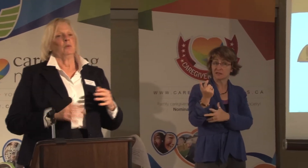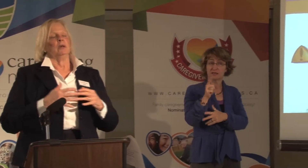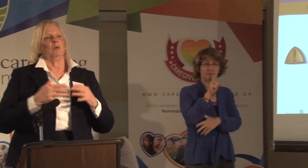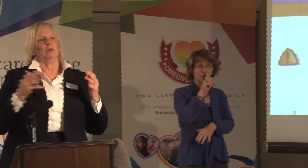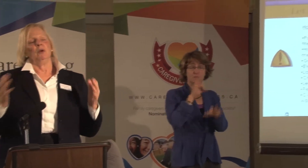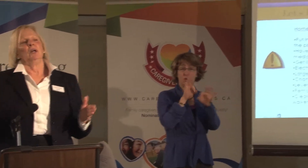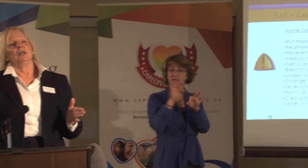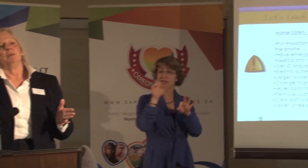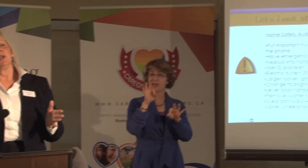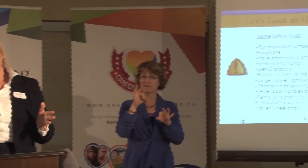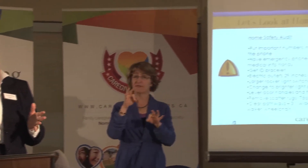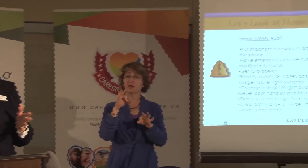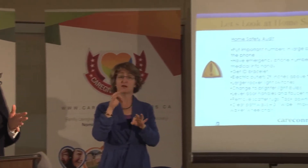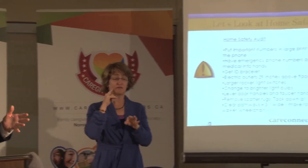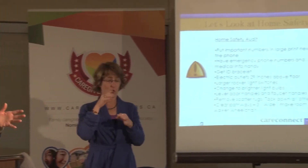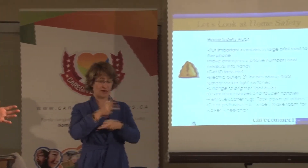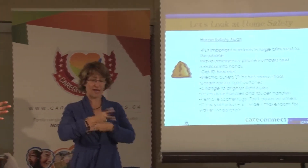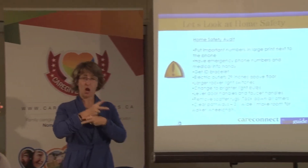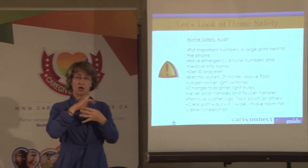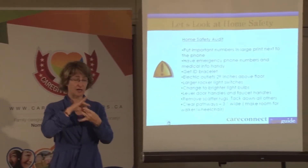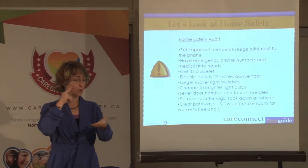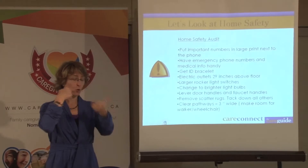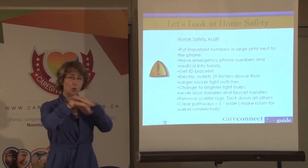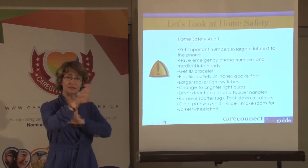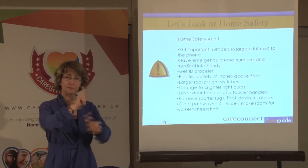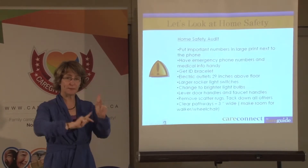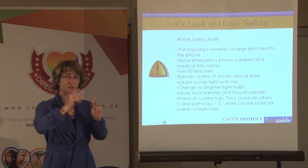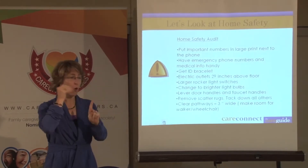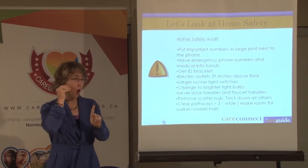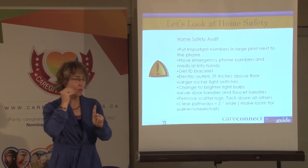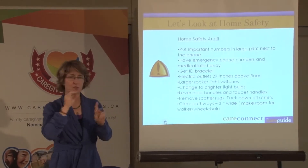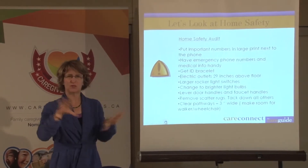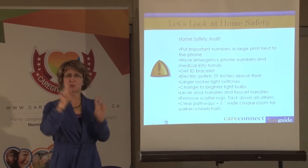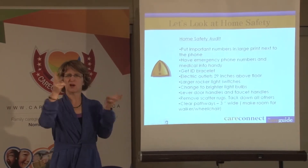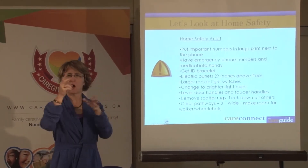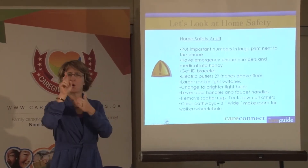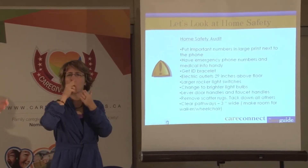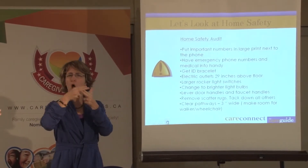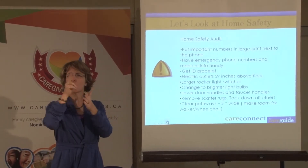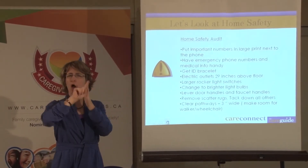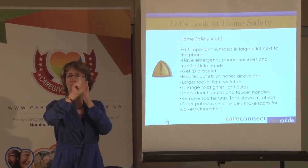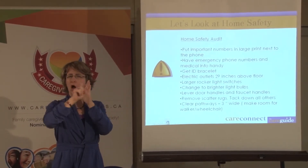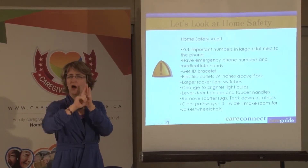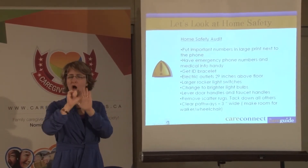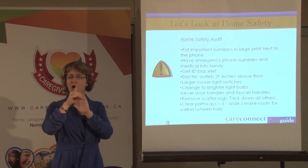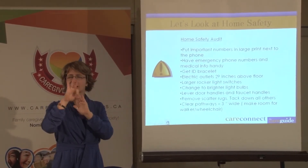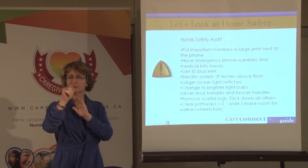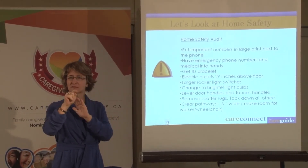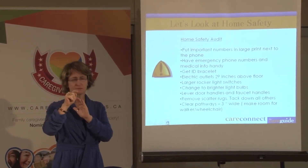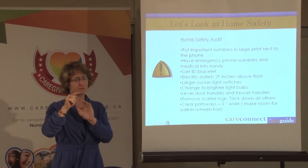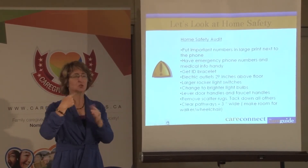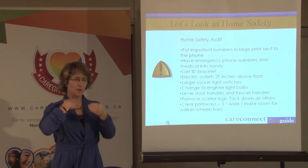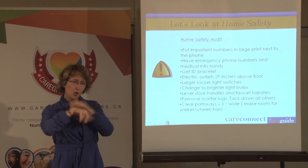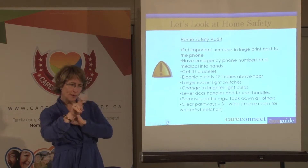is when we, with Care Connect, we go in to do an audit. So if I go into a home, like you would go into a home, and